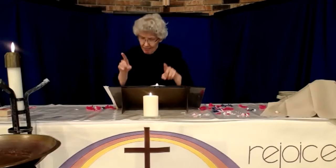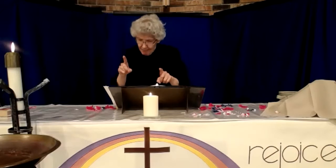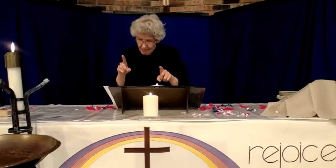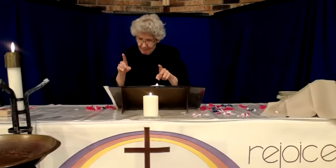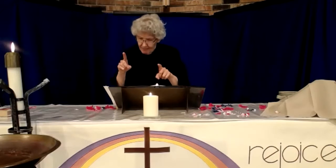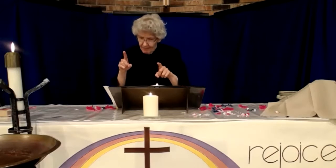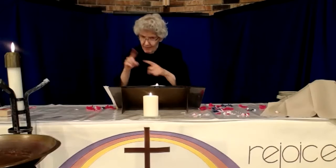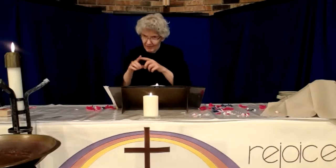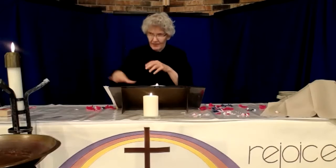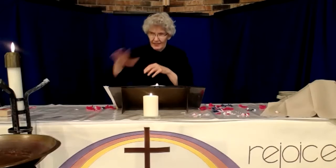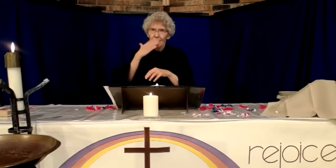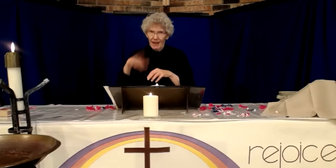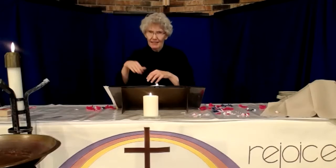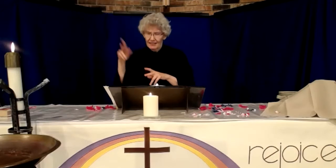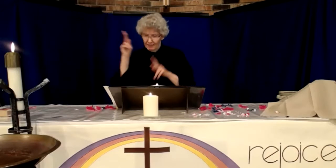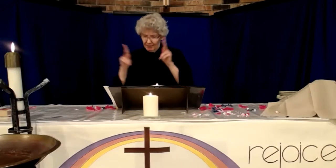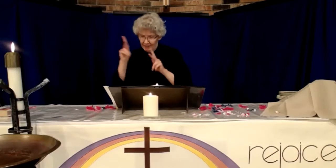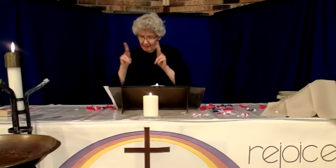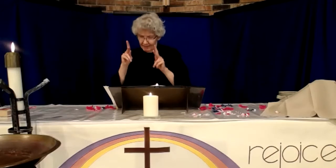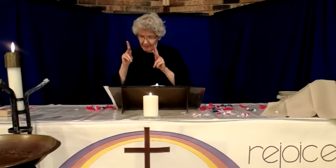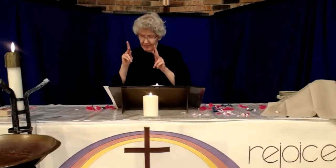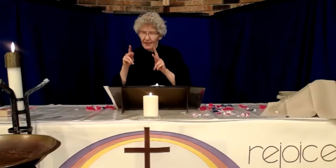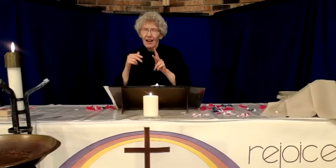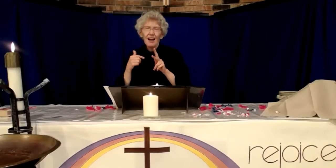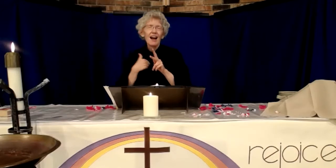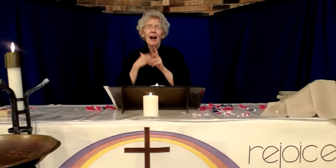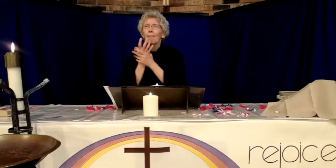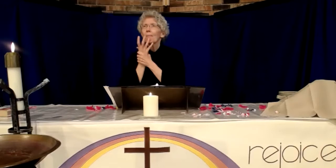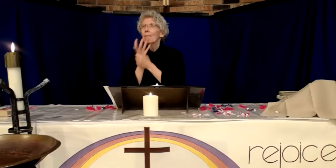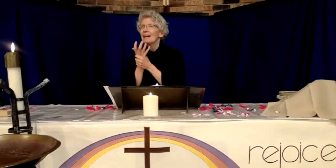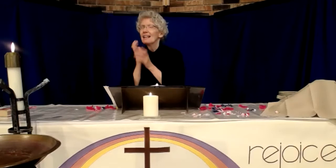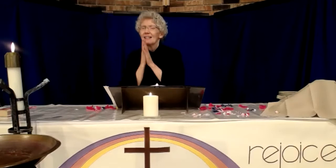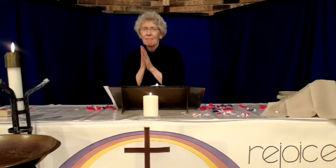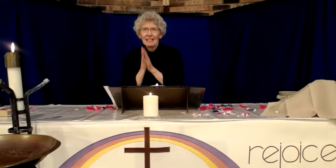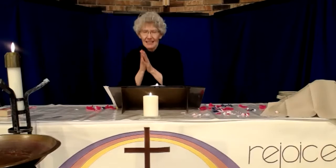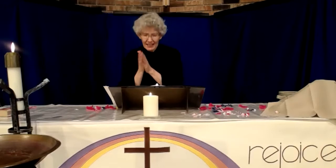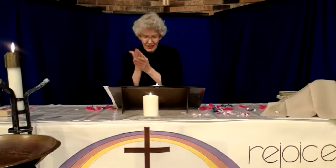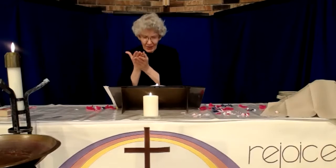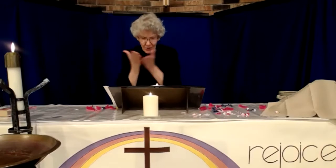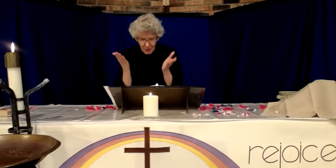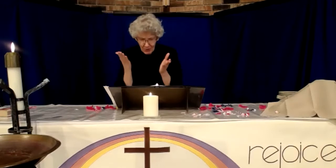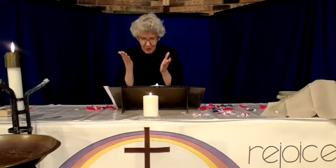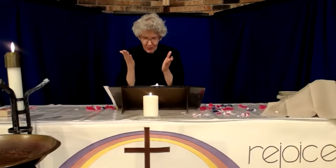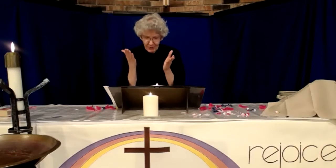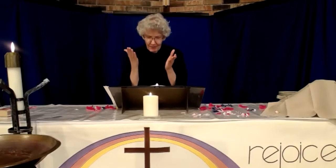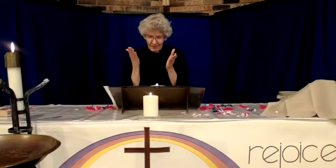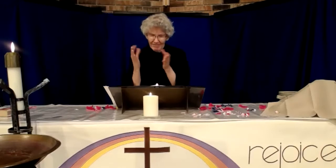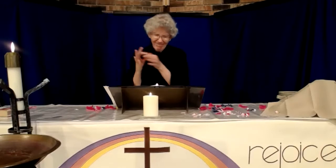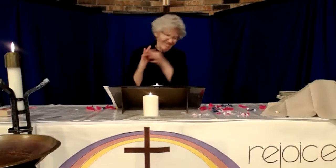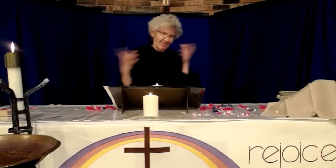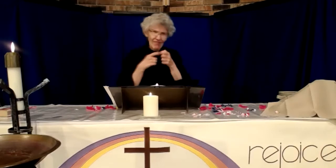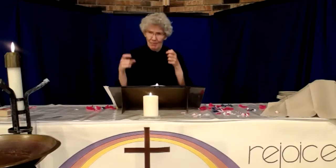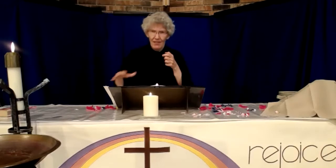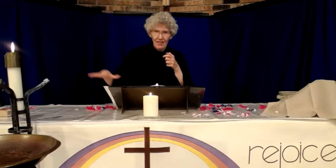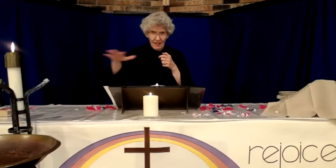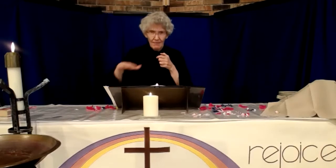Then he said, "I beg you to save yourselves from what will happen